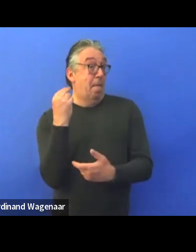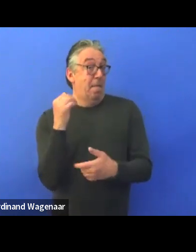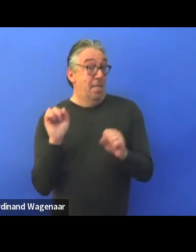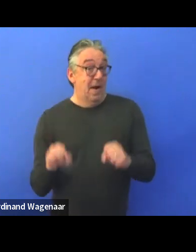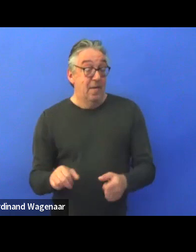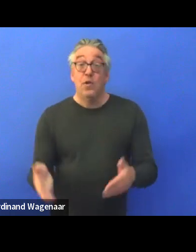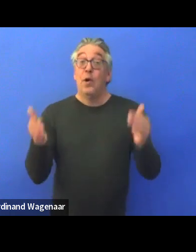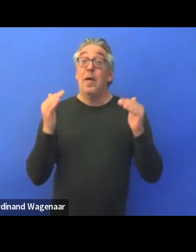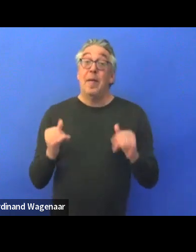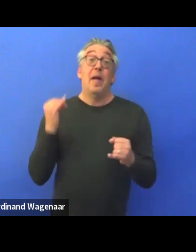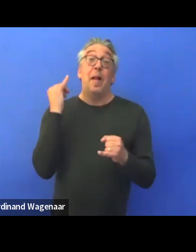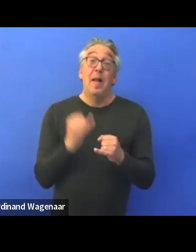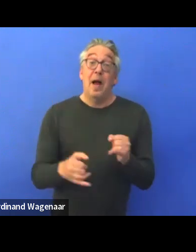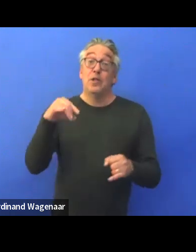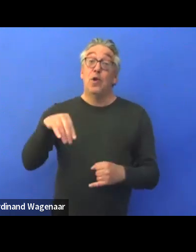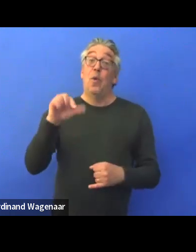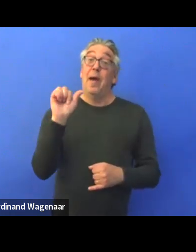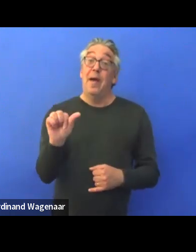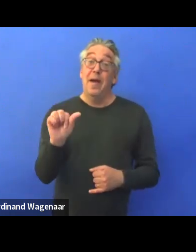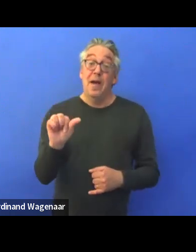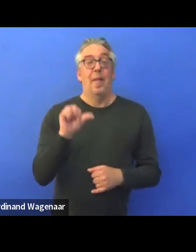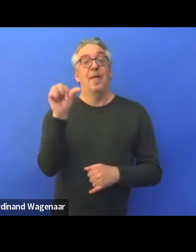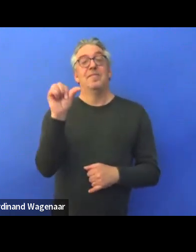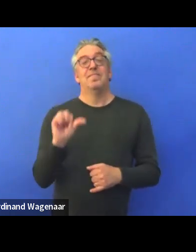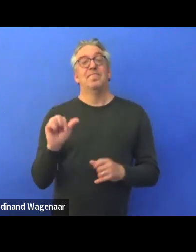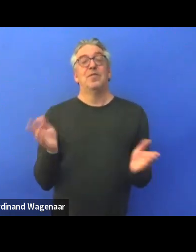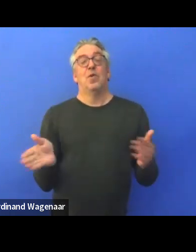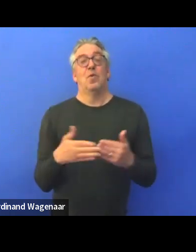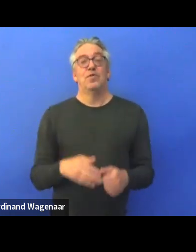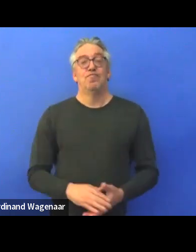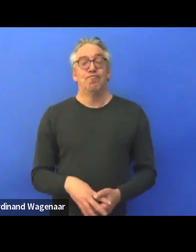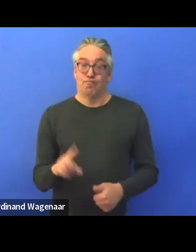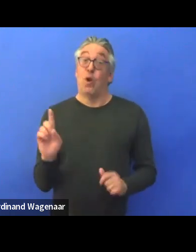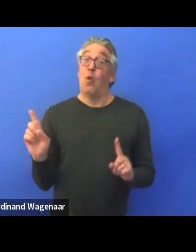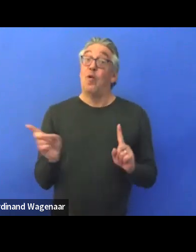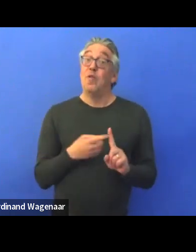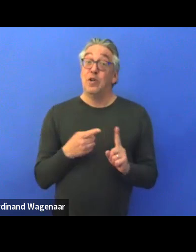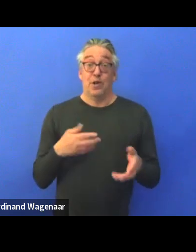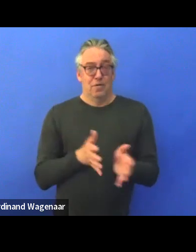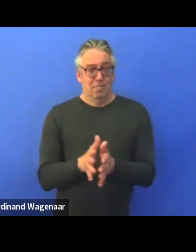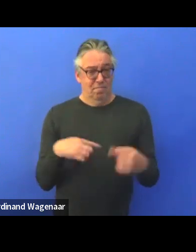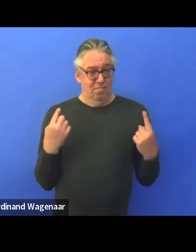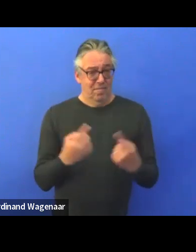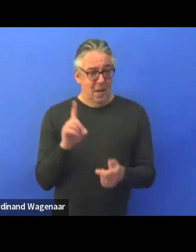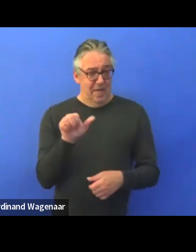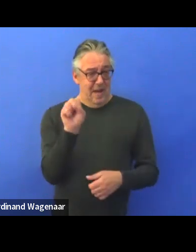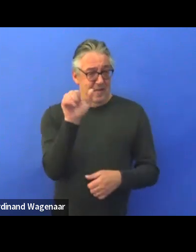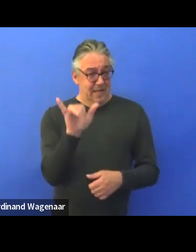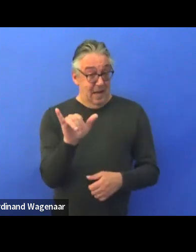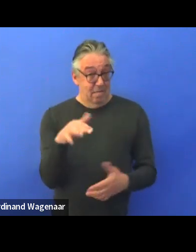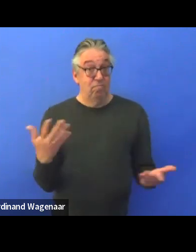So a little bit about the DAISY Consortium then. So we are a